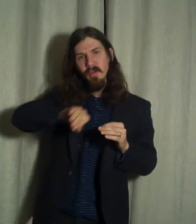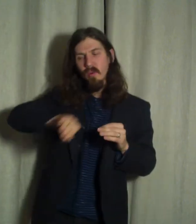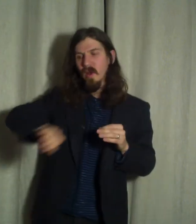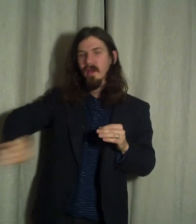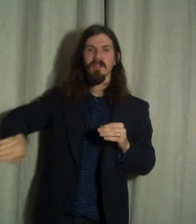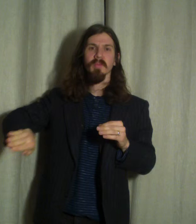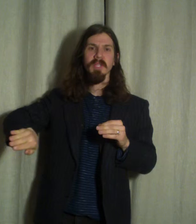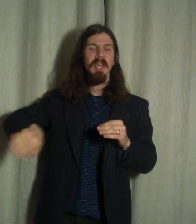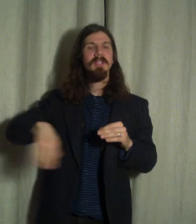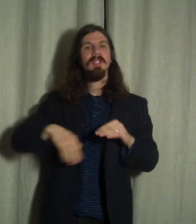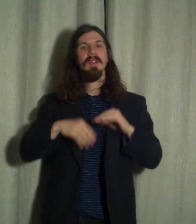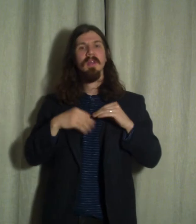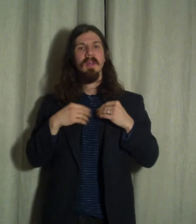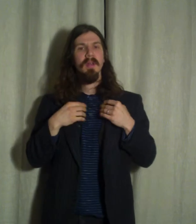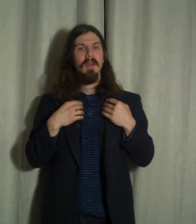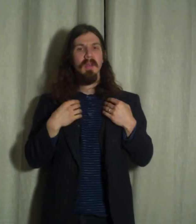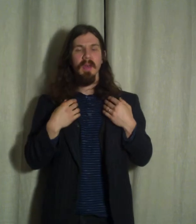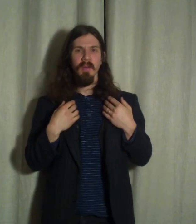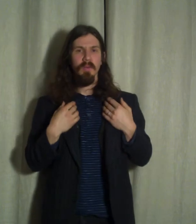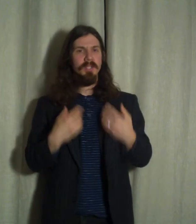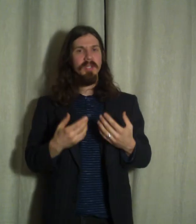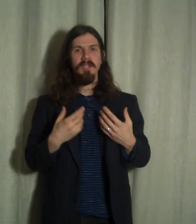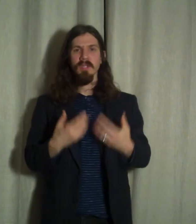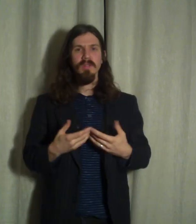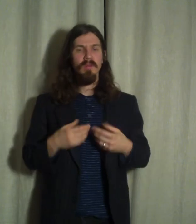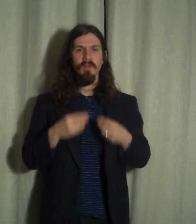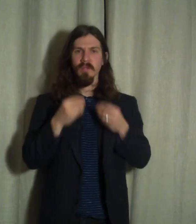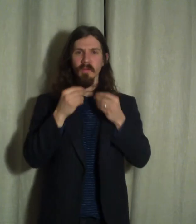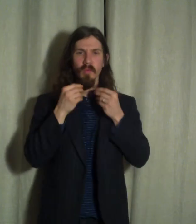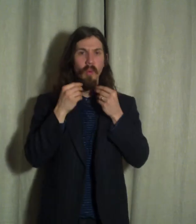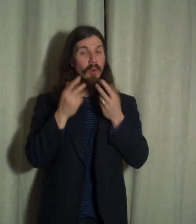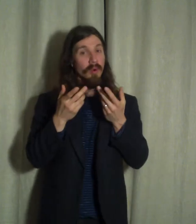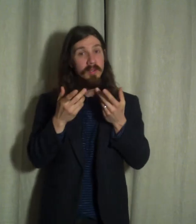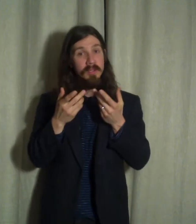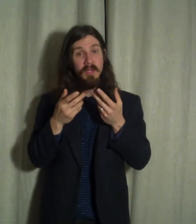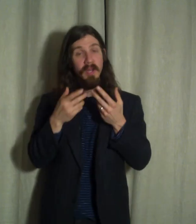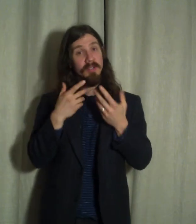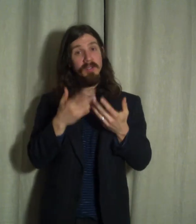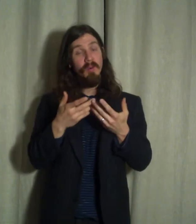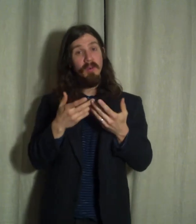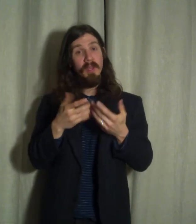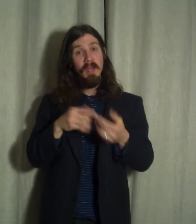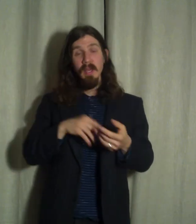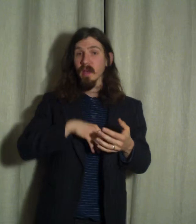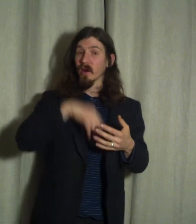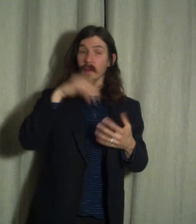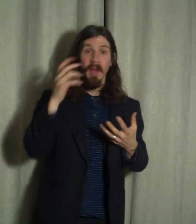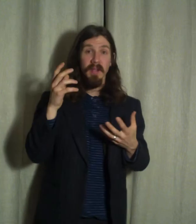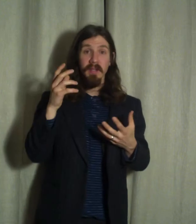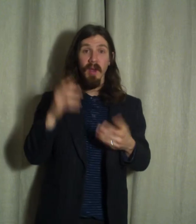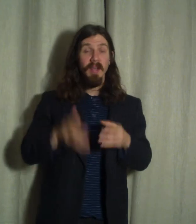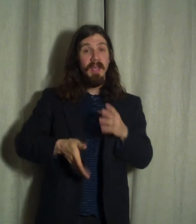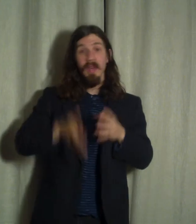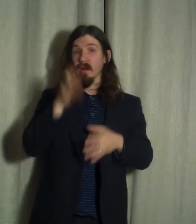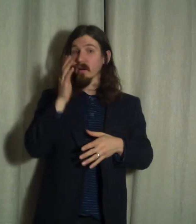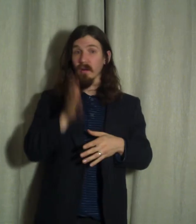away instrumentation and we just use the rules of the words in our story, in our melody writing, in our